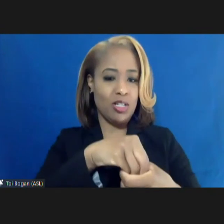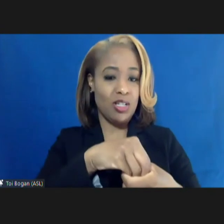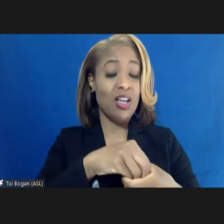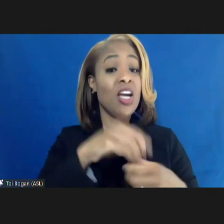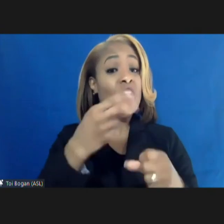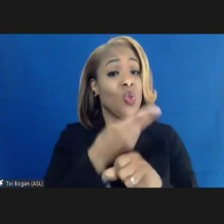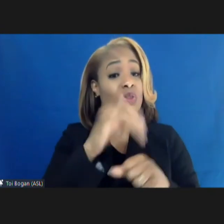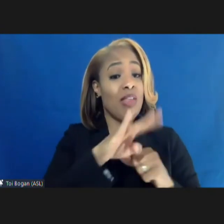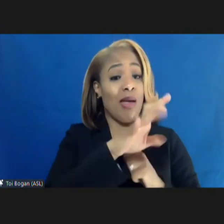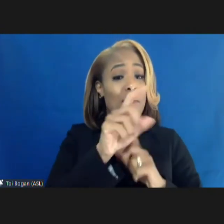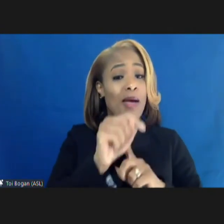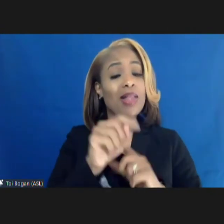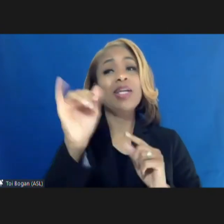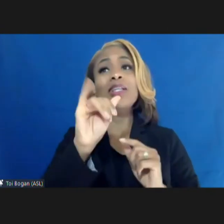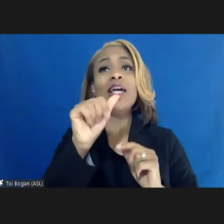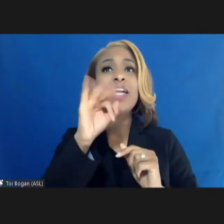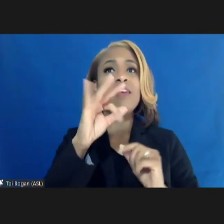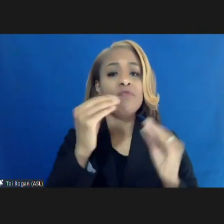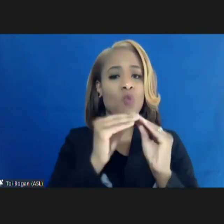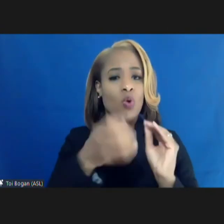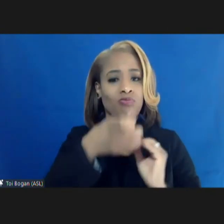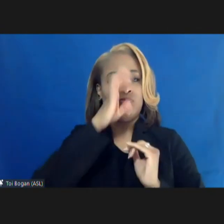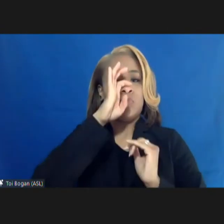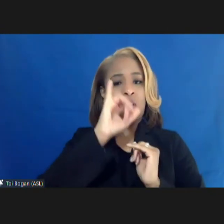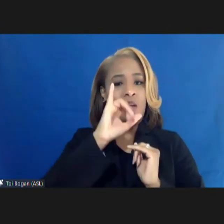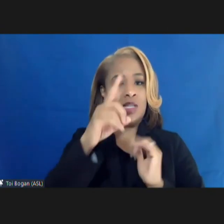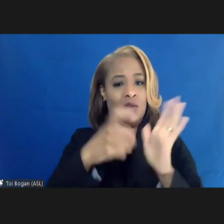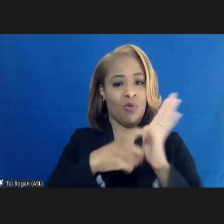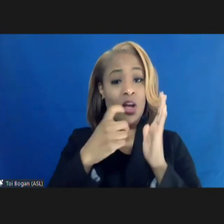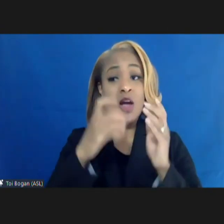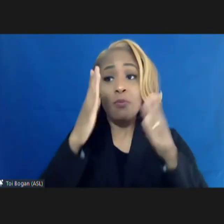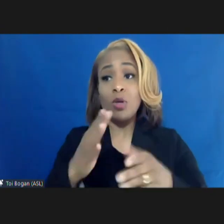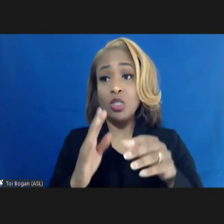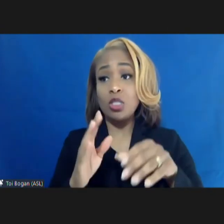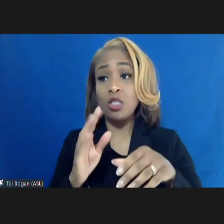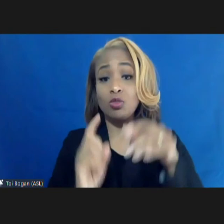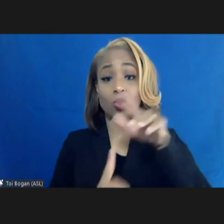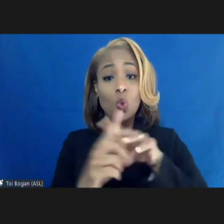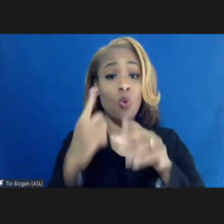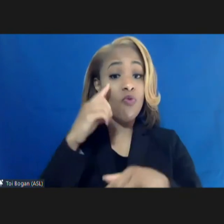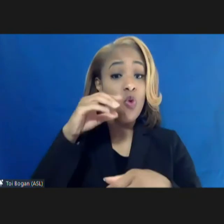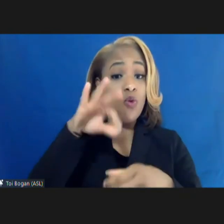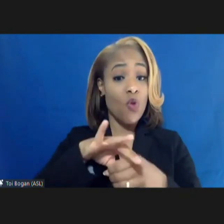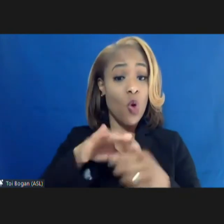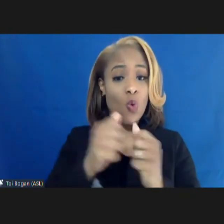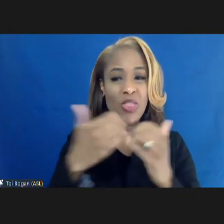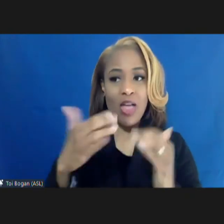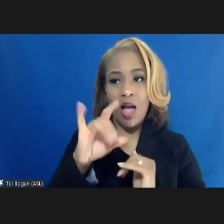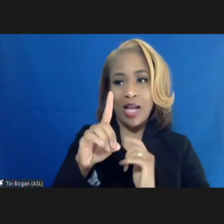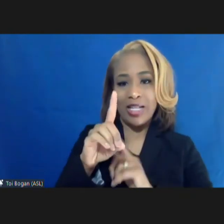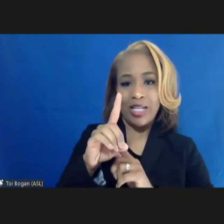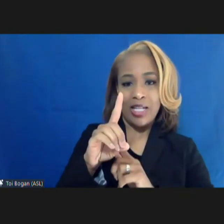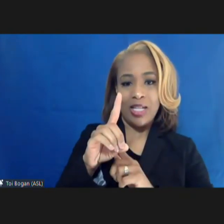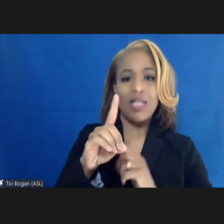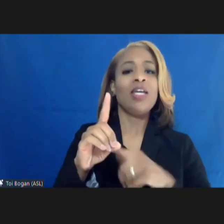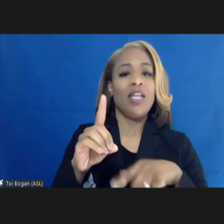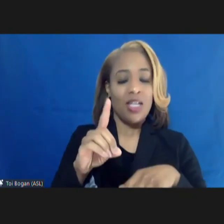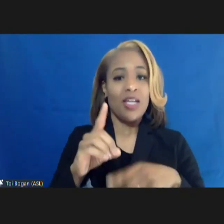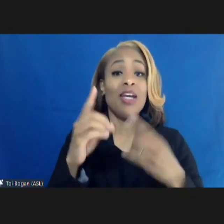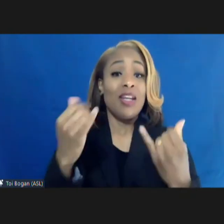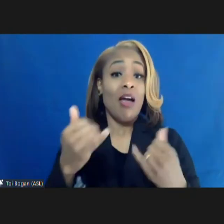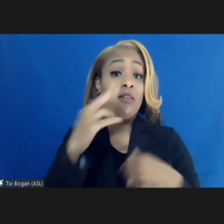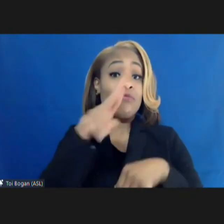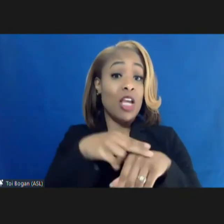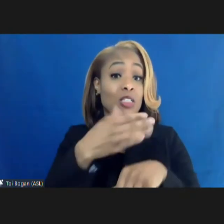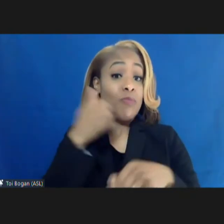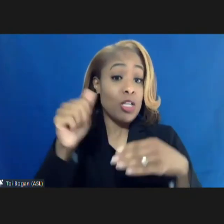ballot in a scenario where there's stricter ID requirements, a voter shows up without a photo ID, instead of doing what they can do now, which is again, the national best practice,